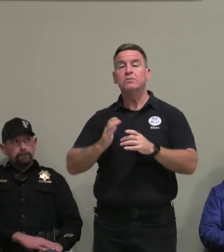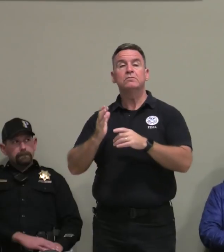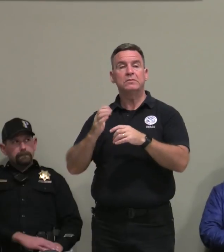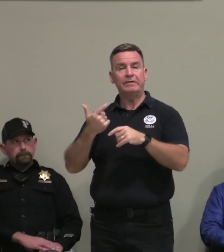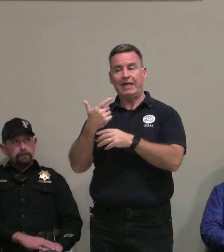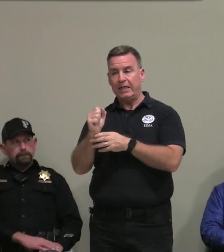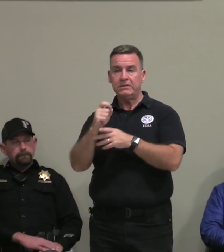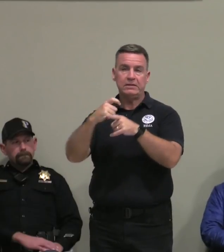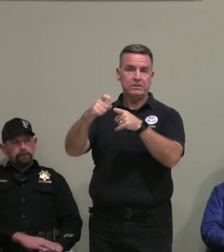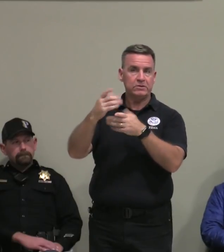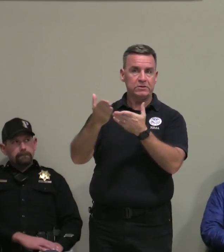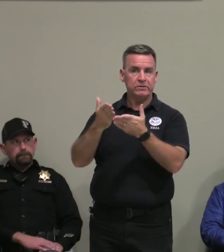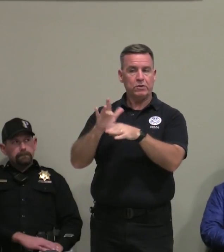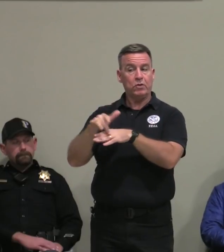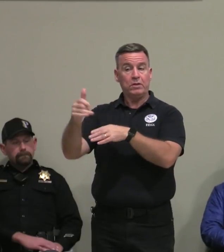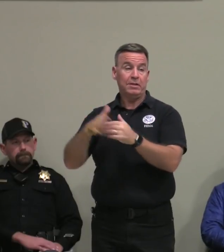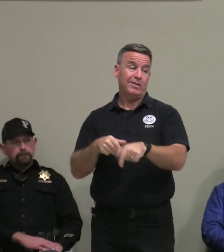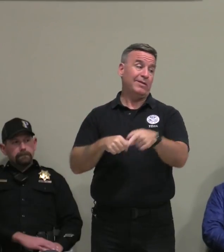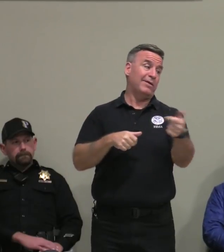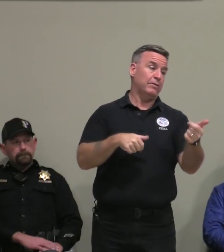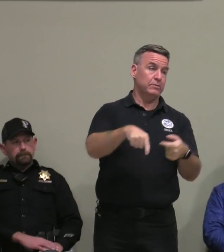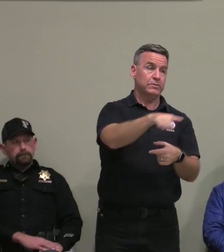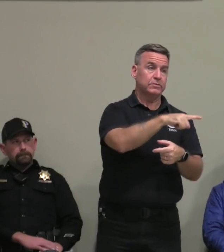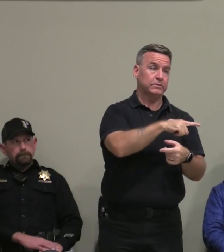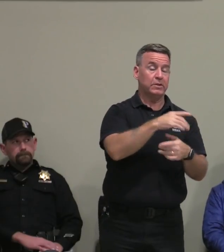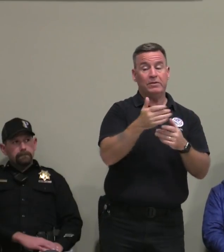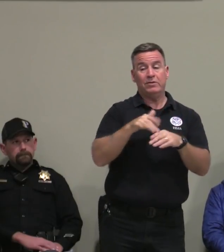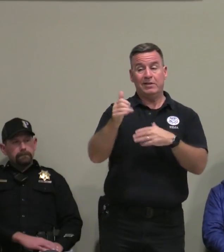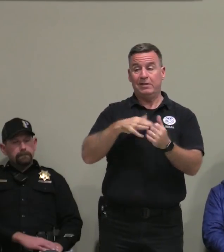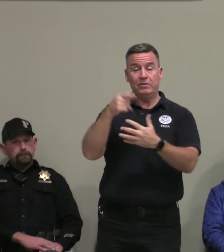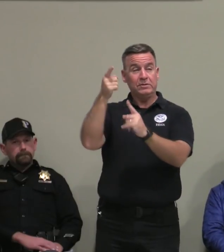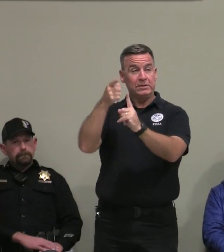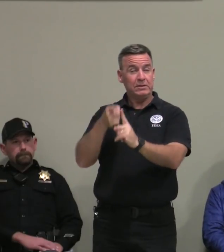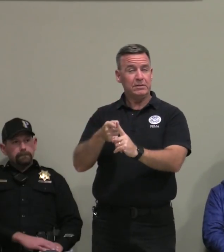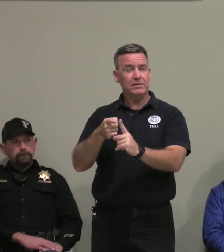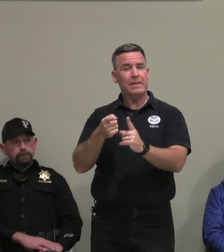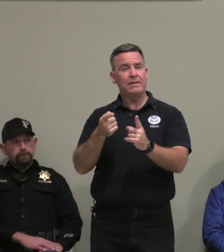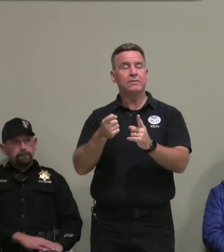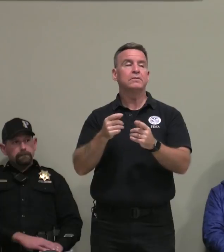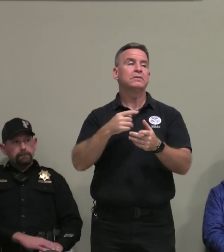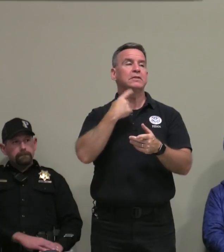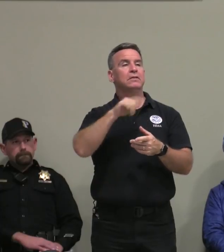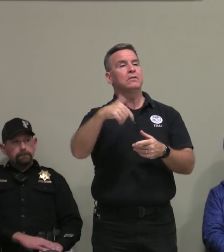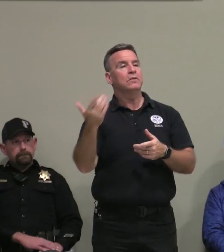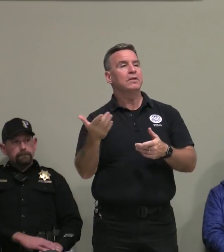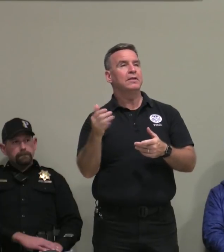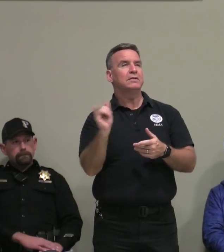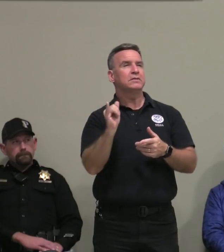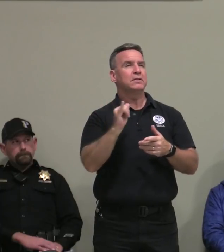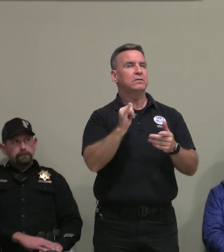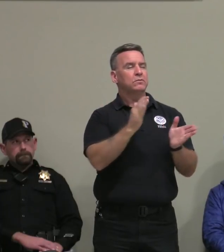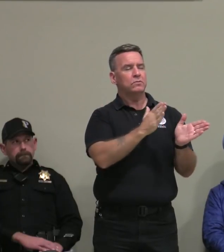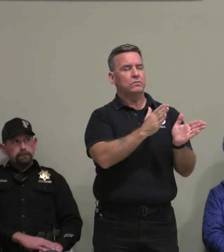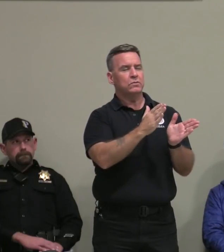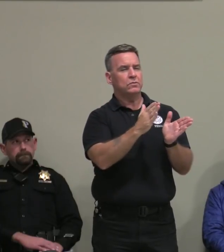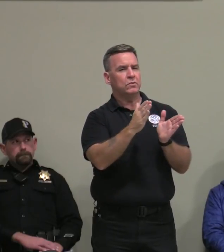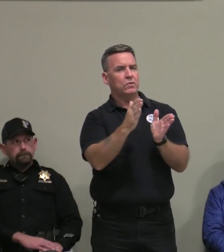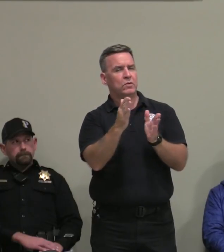receive gas and electric service much earlier than those dates. It's sort of, put another way, it's sort of a rolling